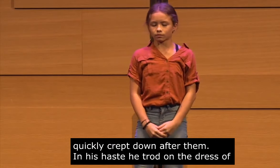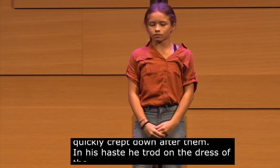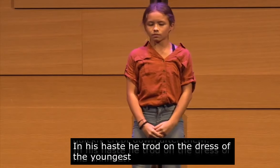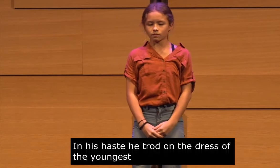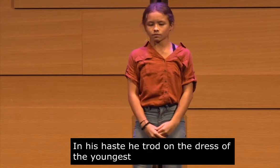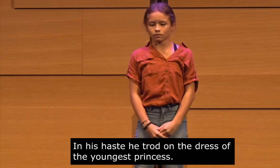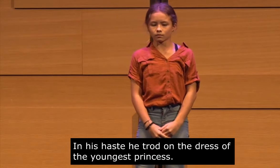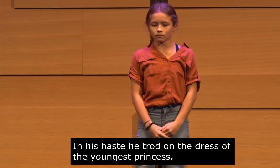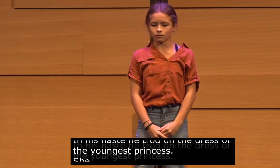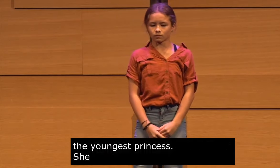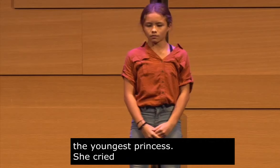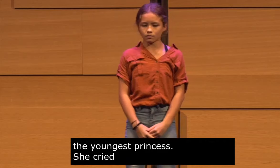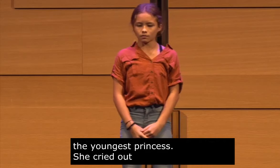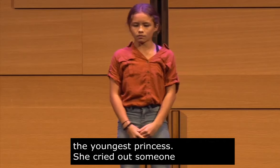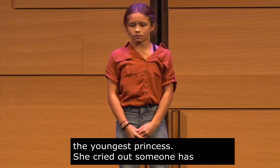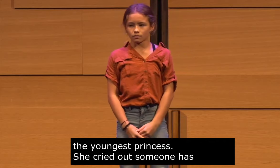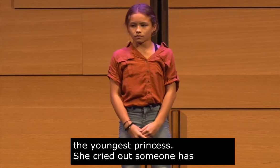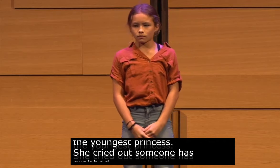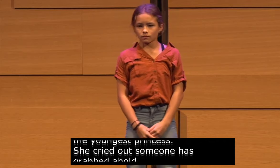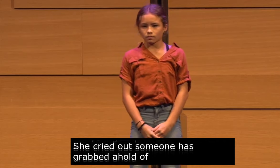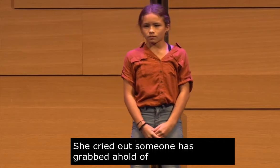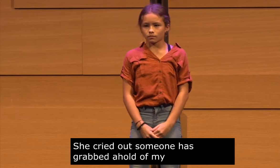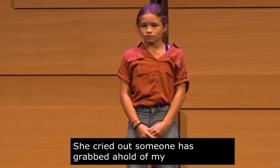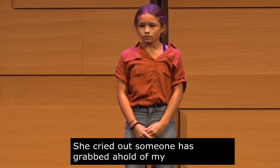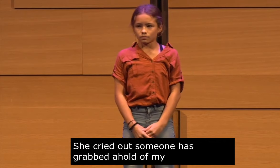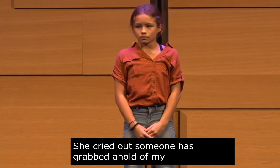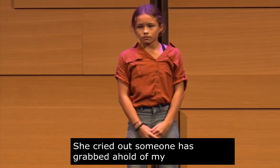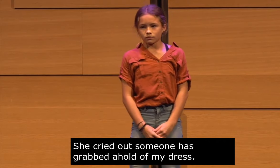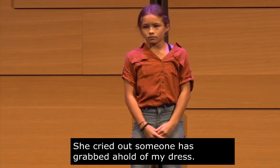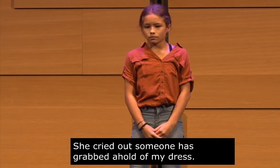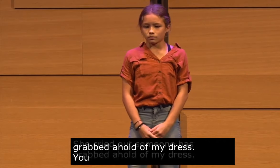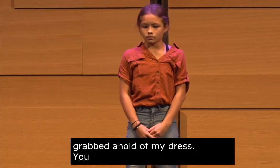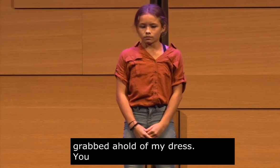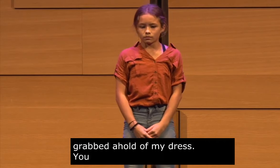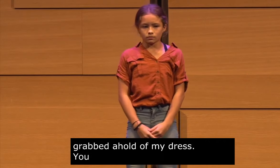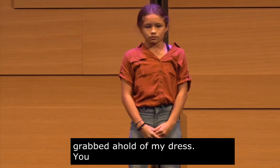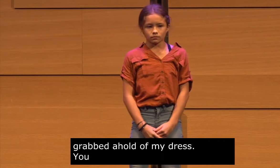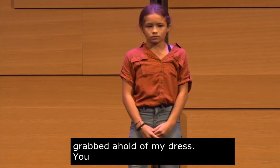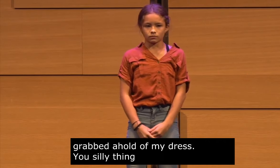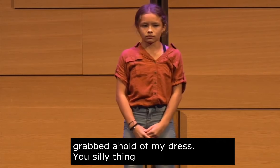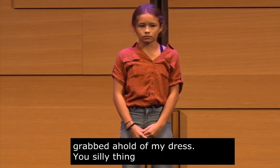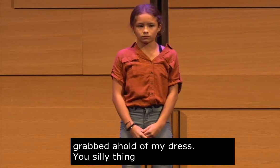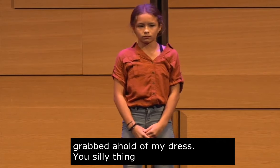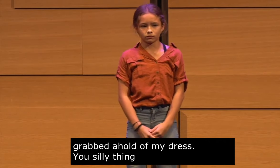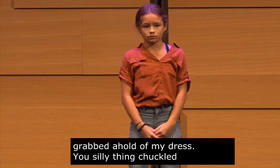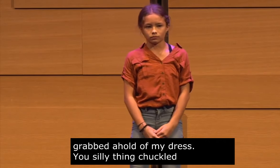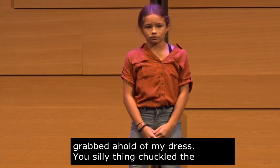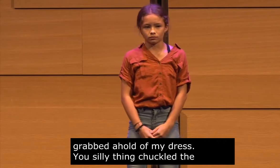She cried out, "Someone has grabbed a hold of my dress." "You silly thing," chuckled the eldest. "You're imagining